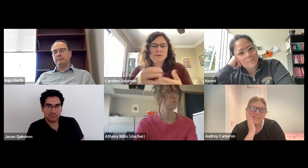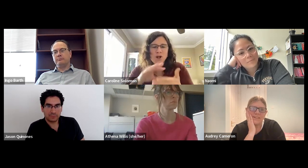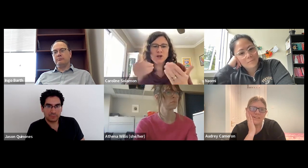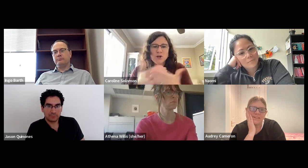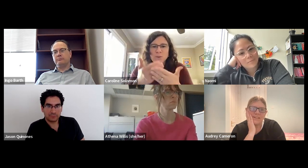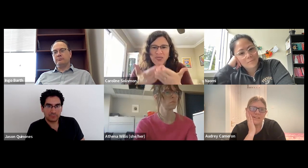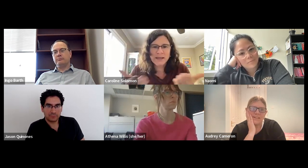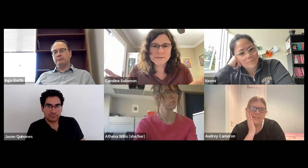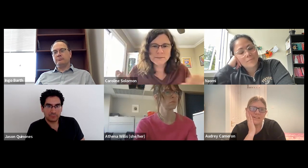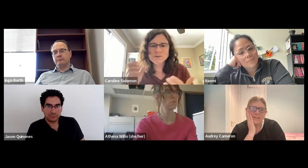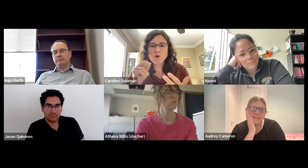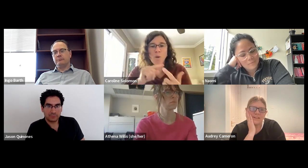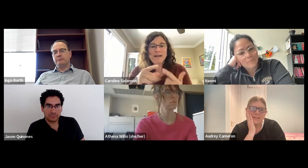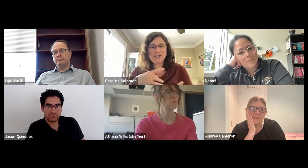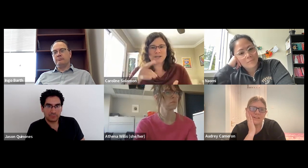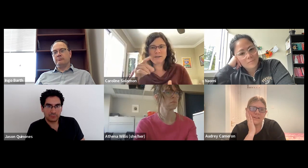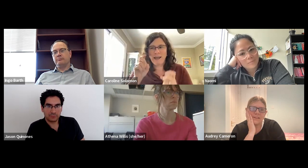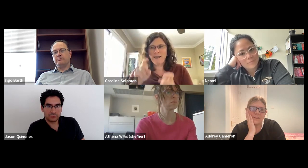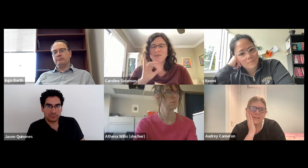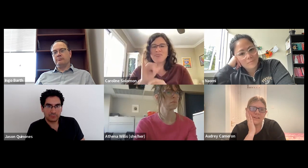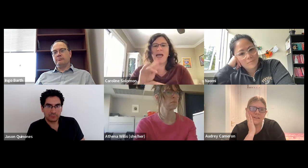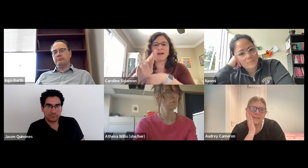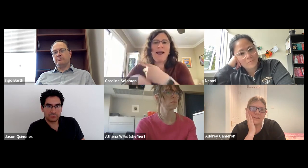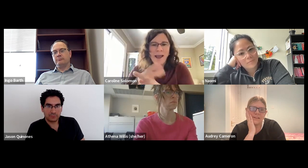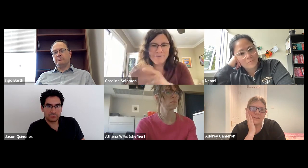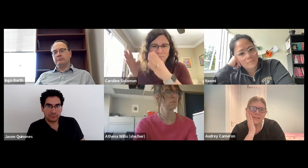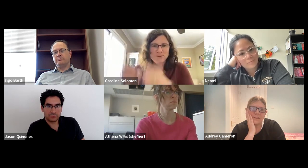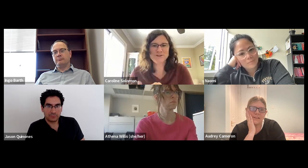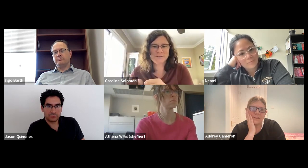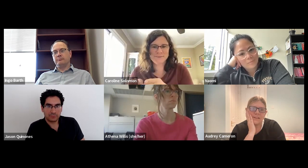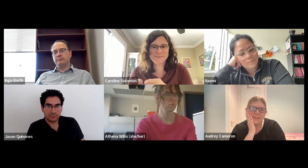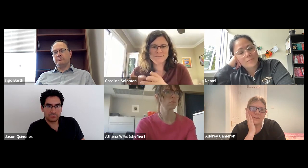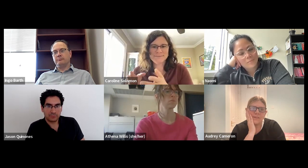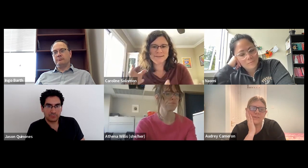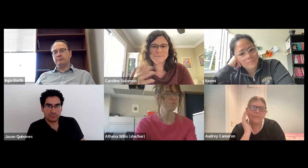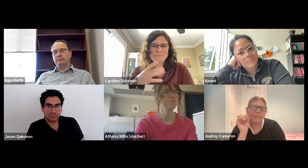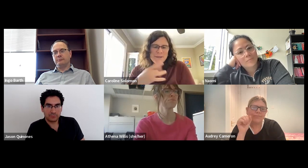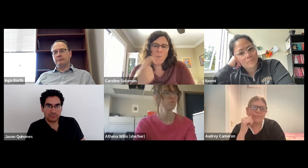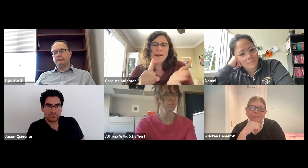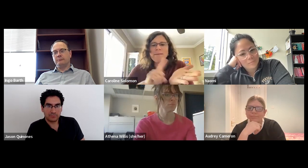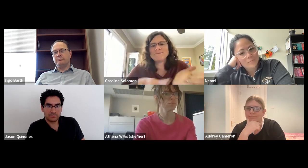modifying and improving their podcast. Maybe that's through NPR or various podcasts.